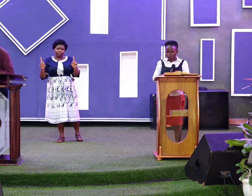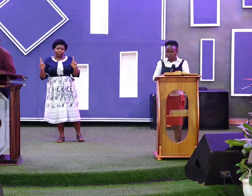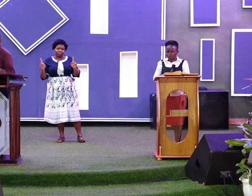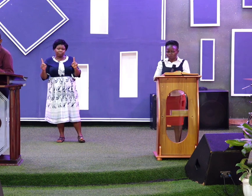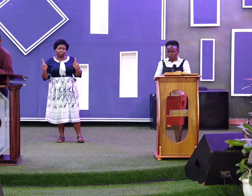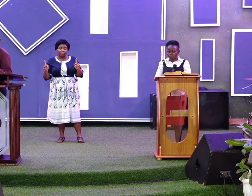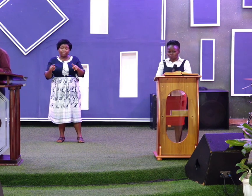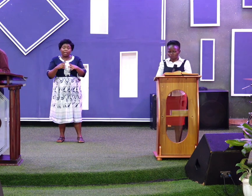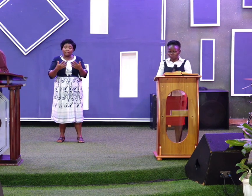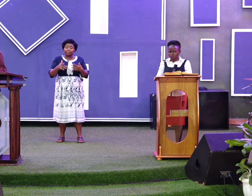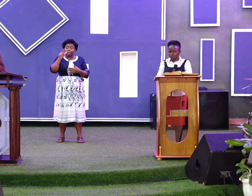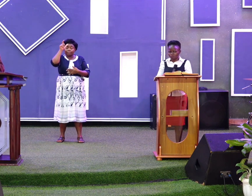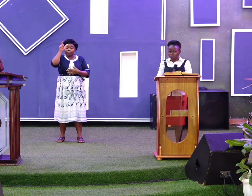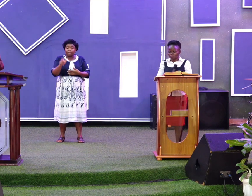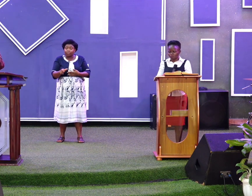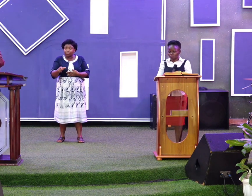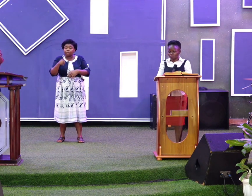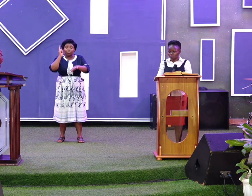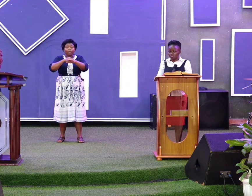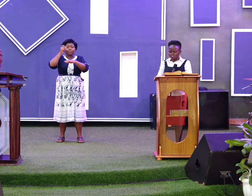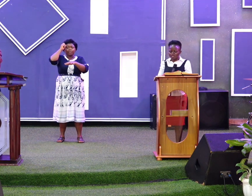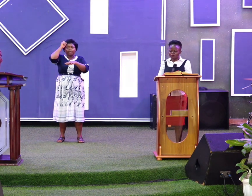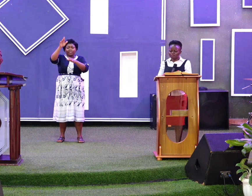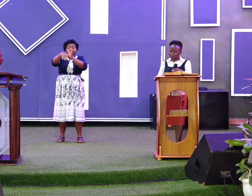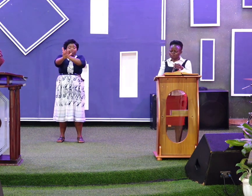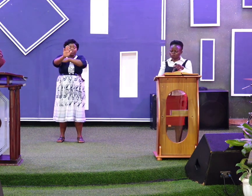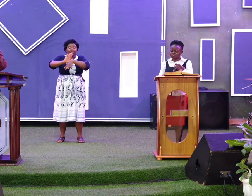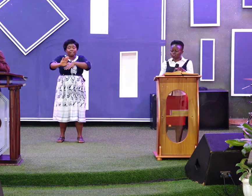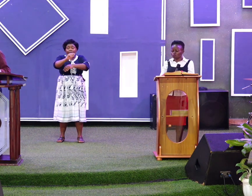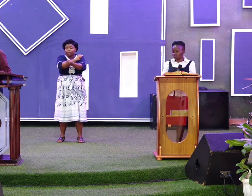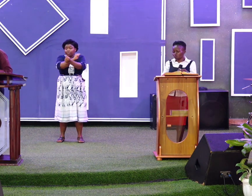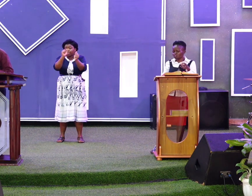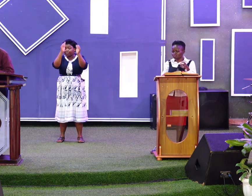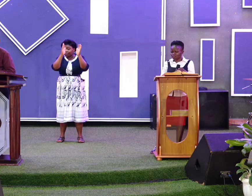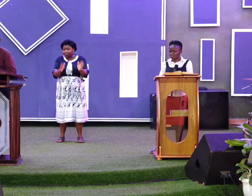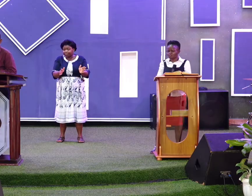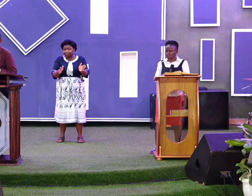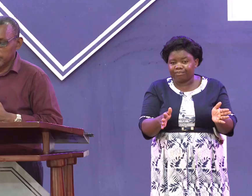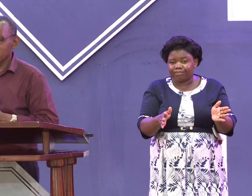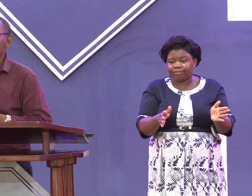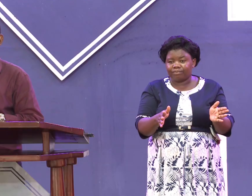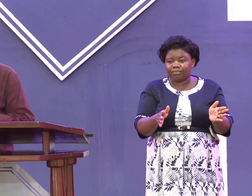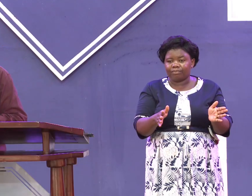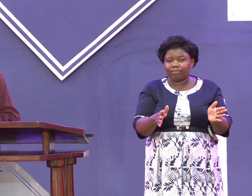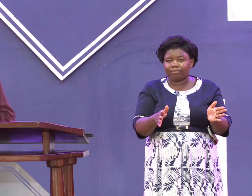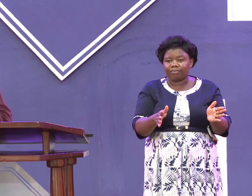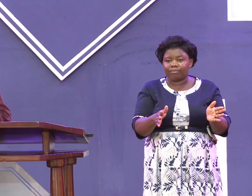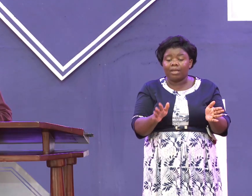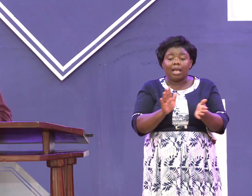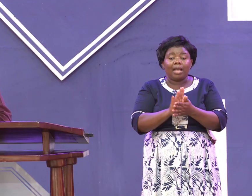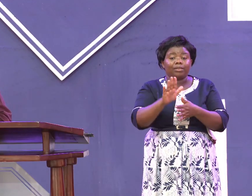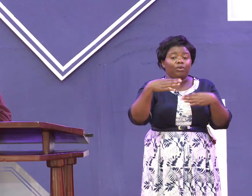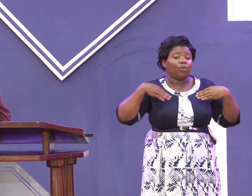Kati omuntu ono bw'amanya nti Katonda mulokozi we. Now, if a person gets to know that God is his savior, ye muwonya